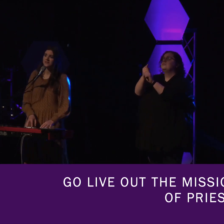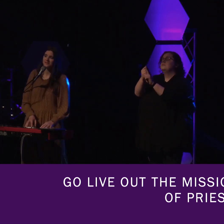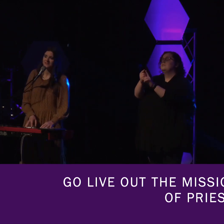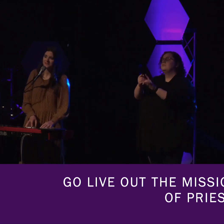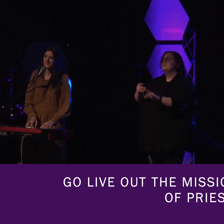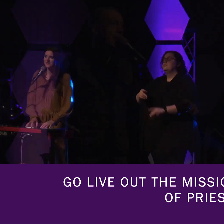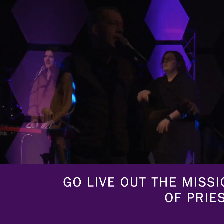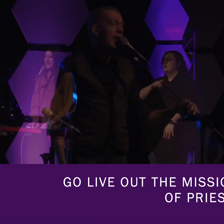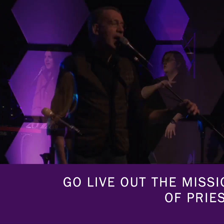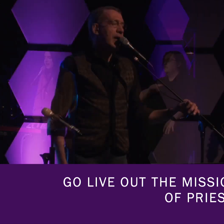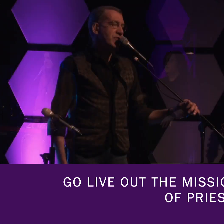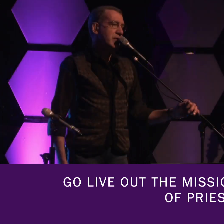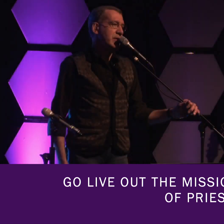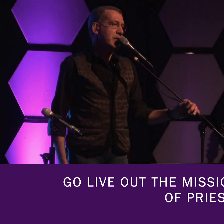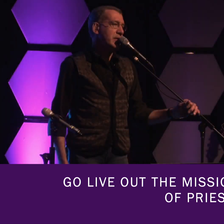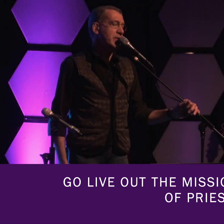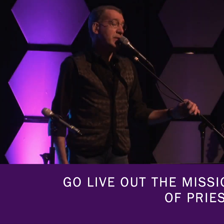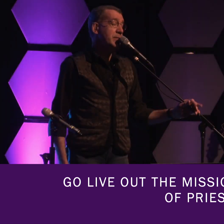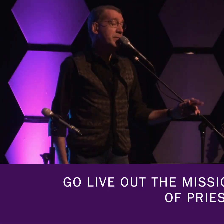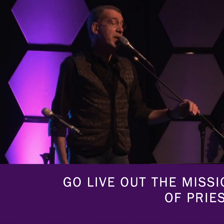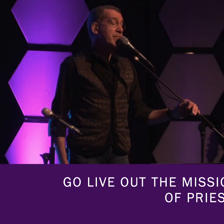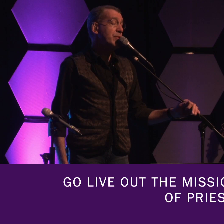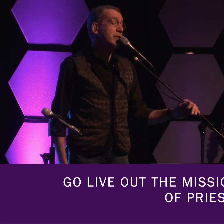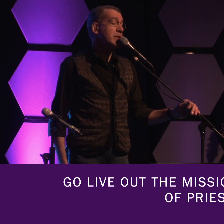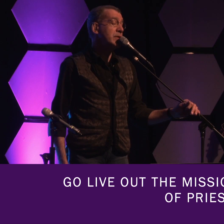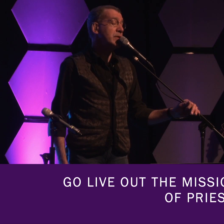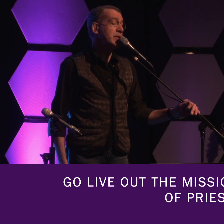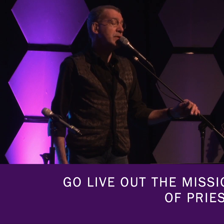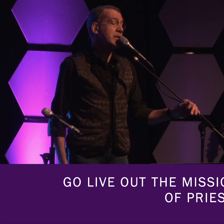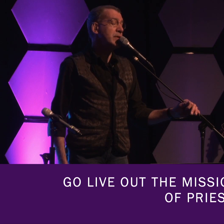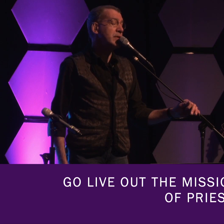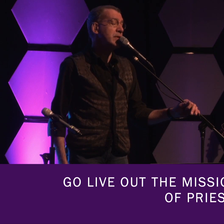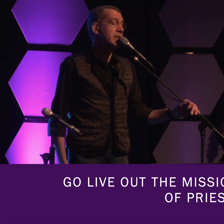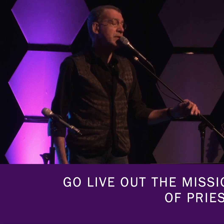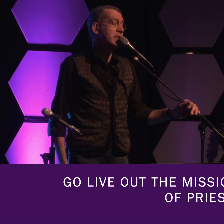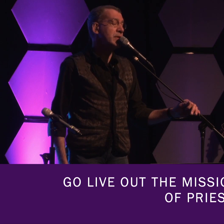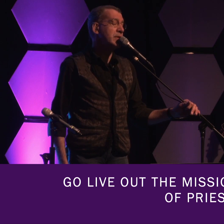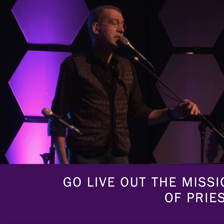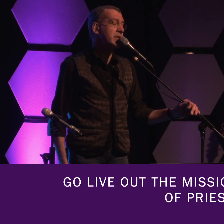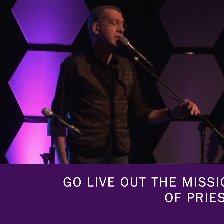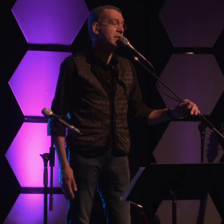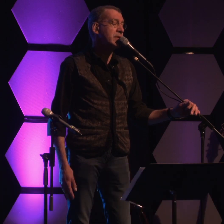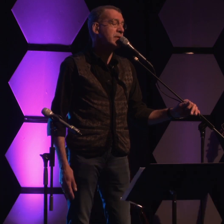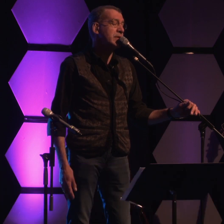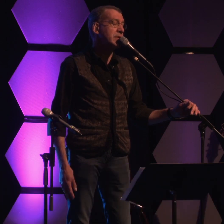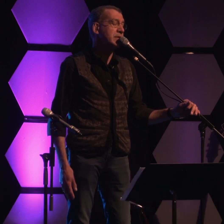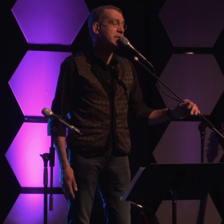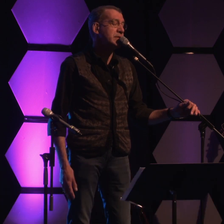mission as a kingdom of priests.